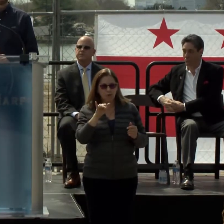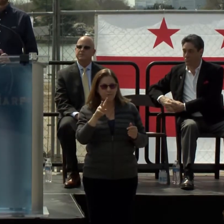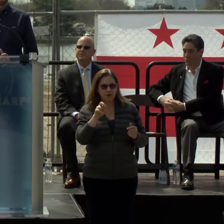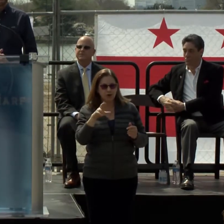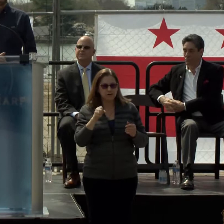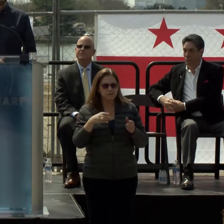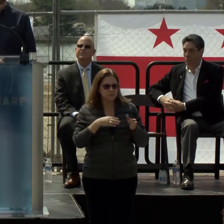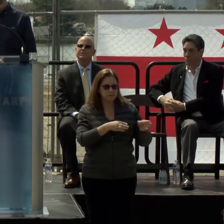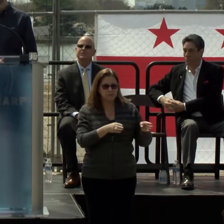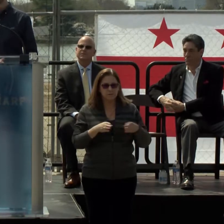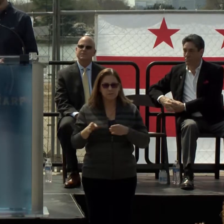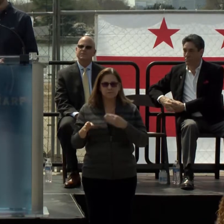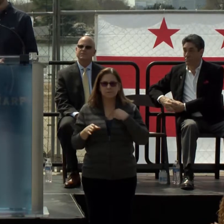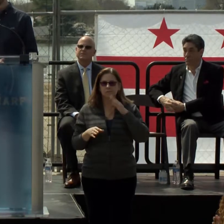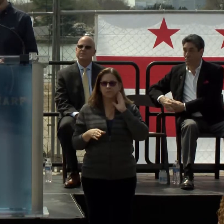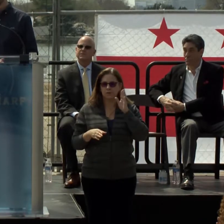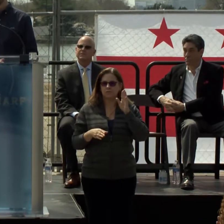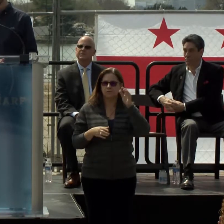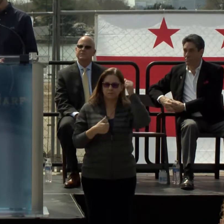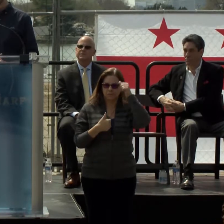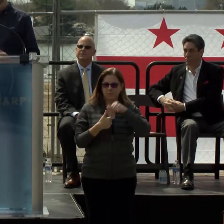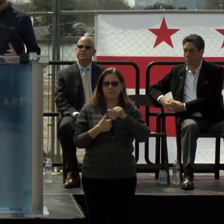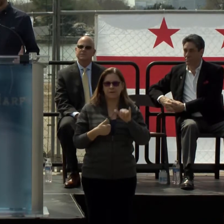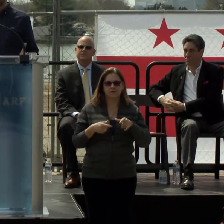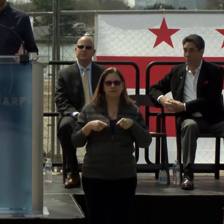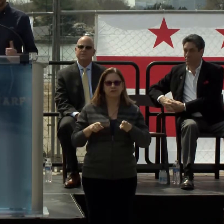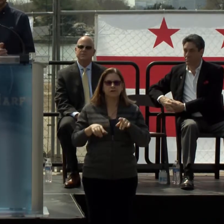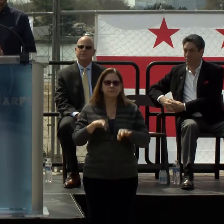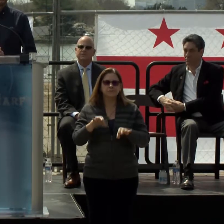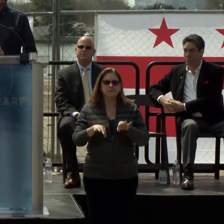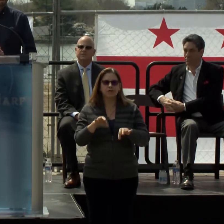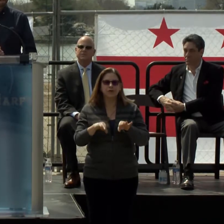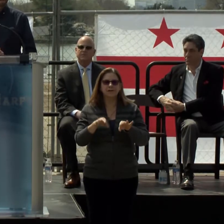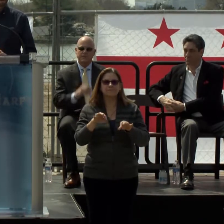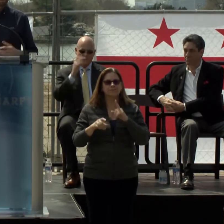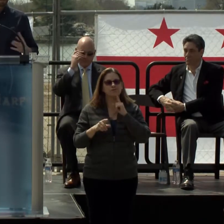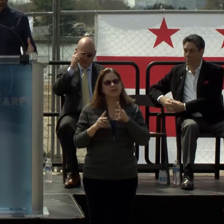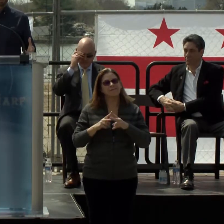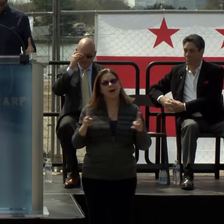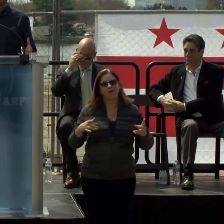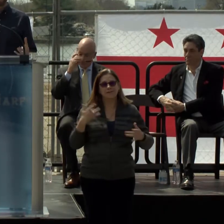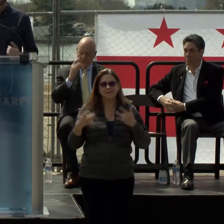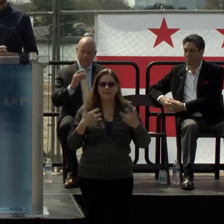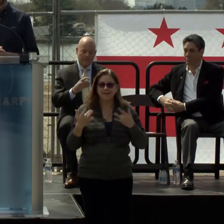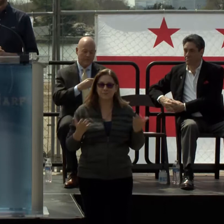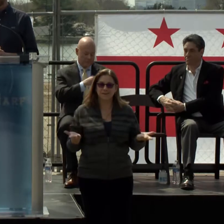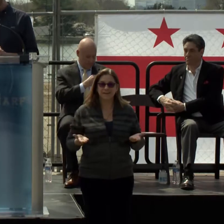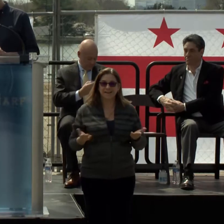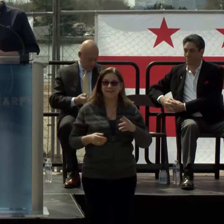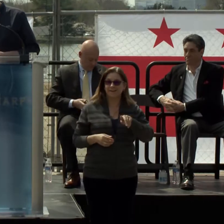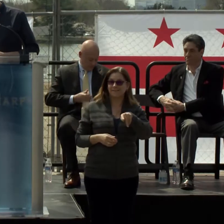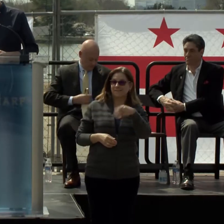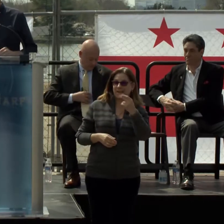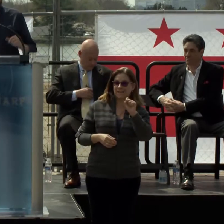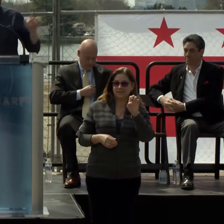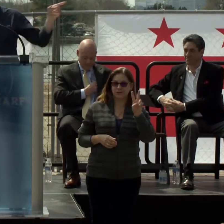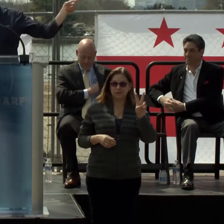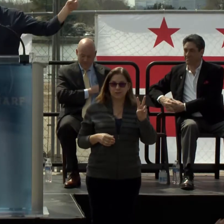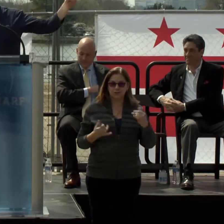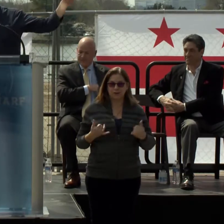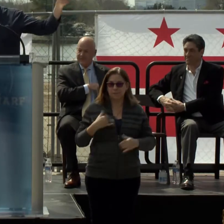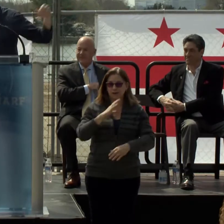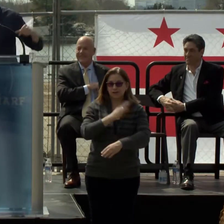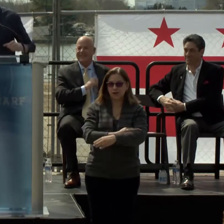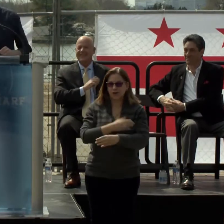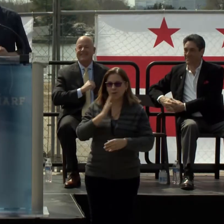and rediscovering that. So it's really exciting time to be here. I'm excited to be here for the second phase and our celebration today. I know my daughter is going to go touch